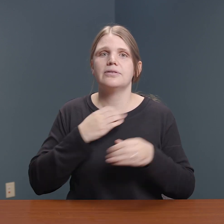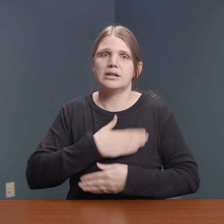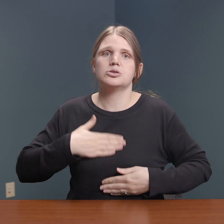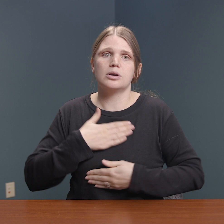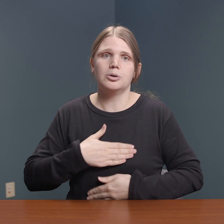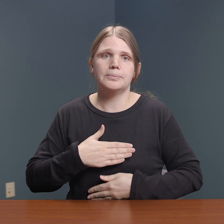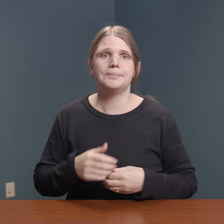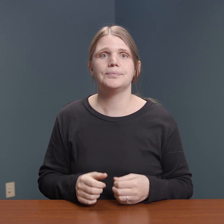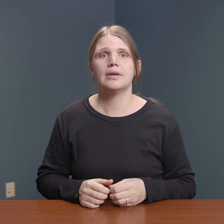and enjoyable.